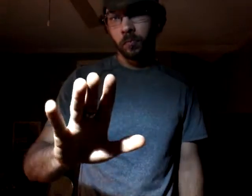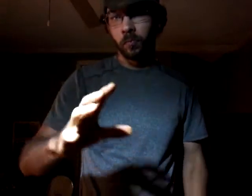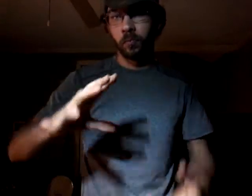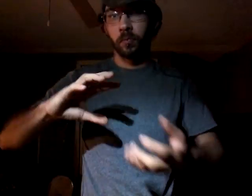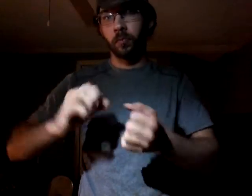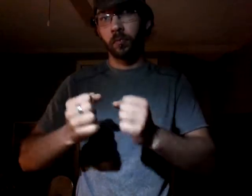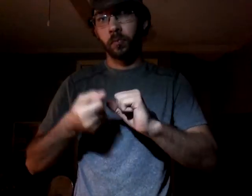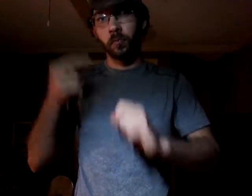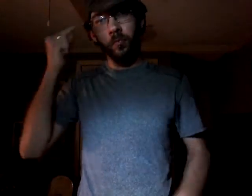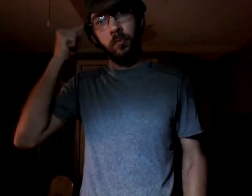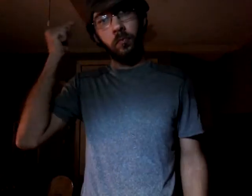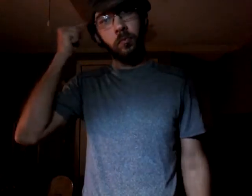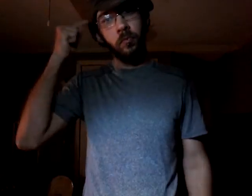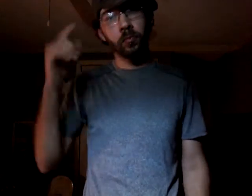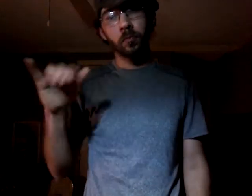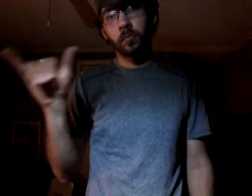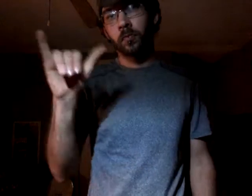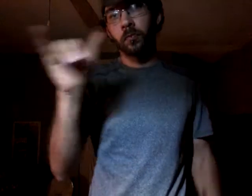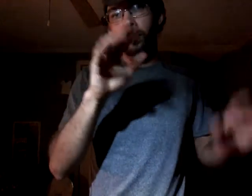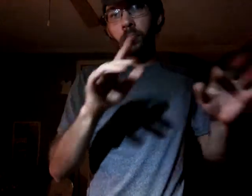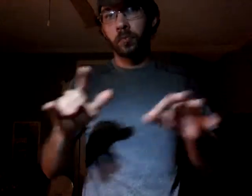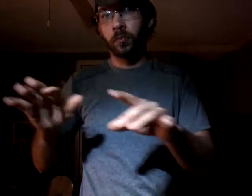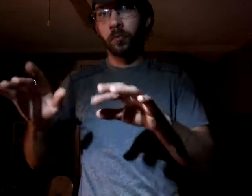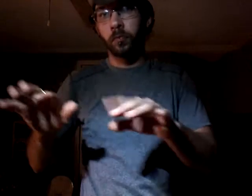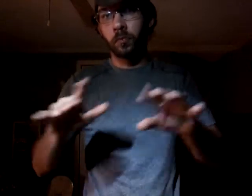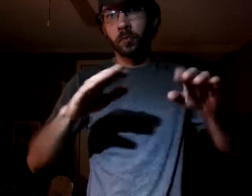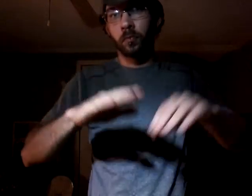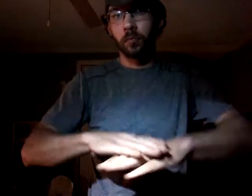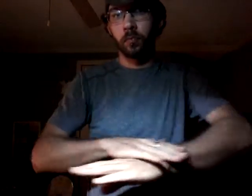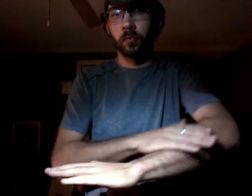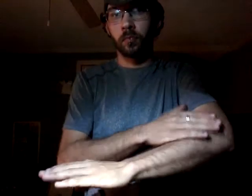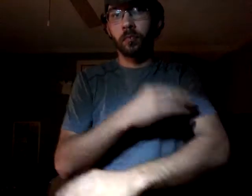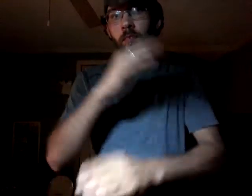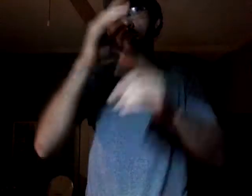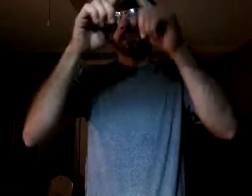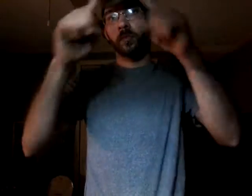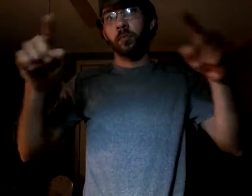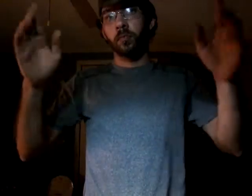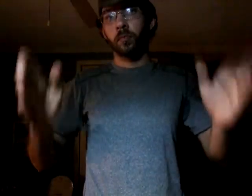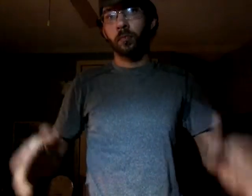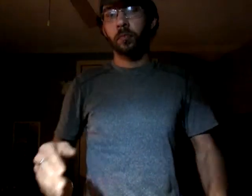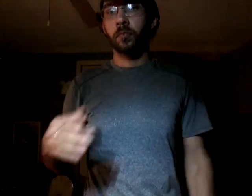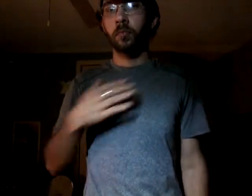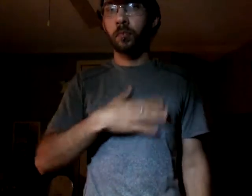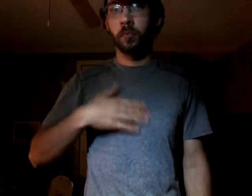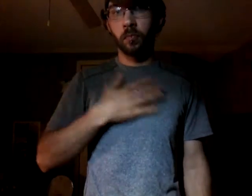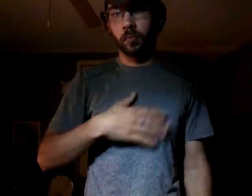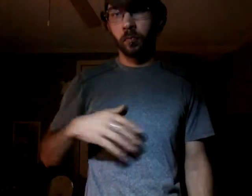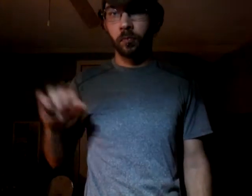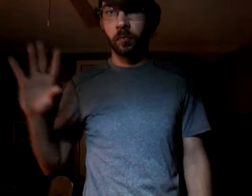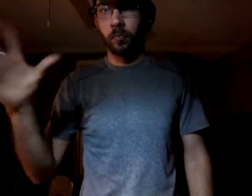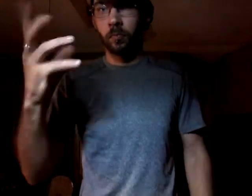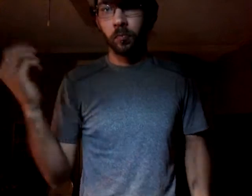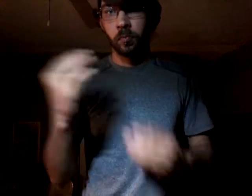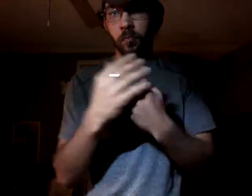untwisted thoughts are like snow on the rooftops. Please take my